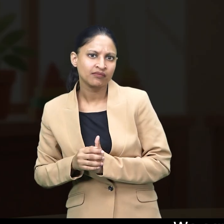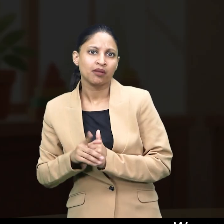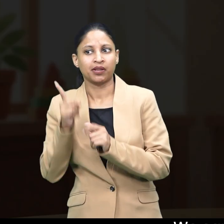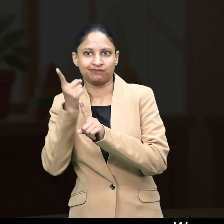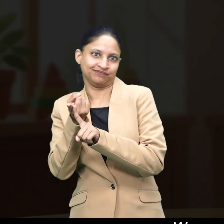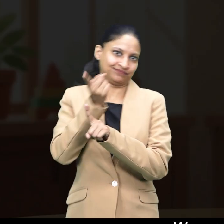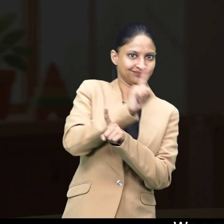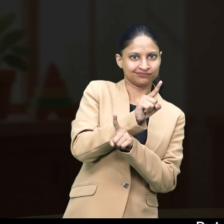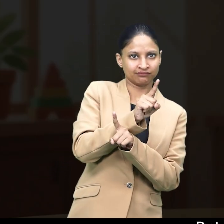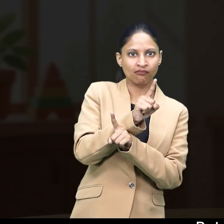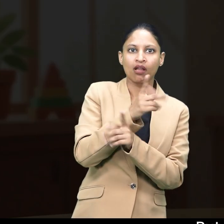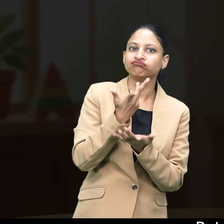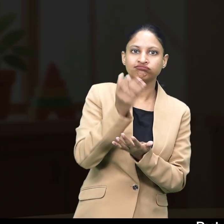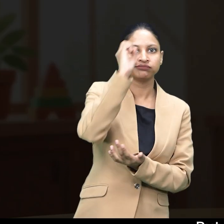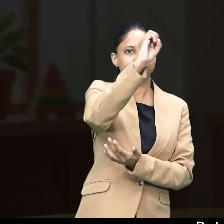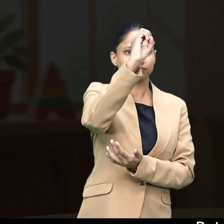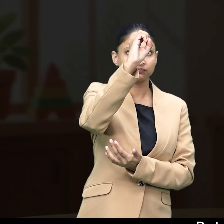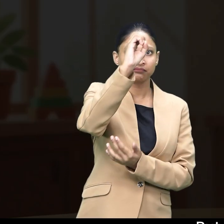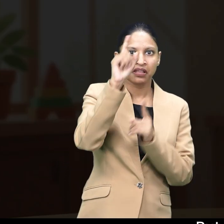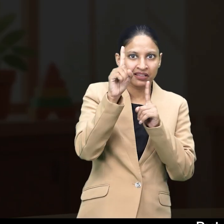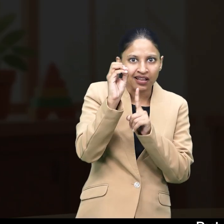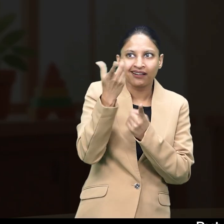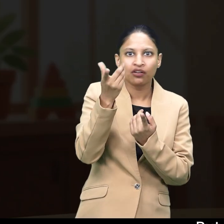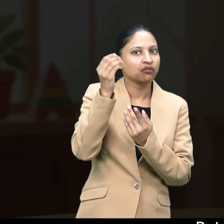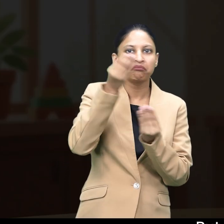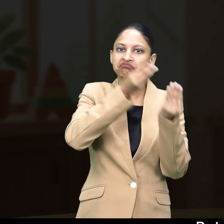borrow. But there is no digit in tens.